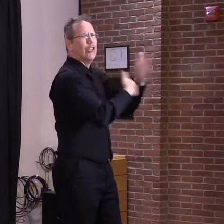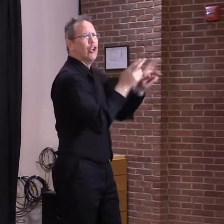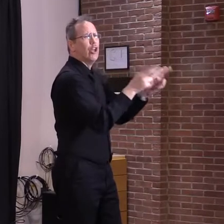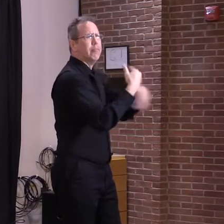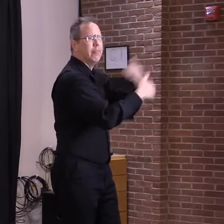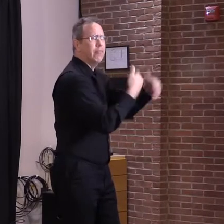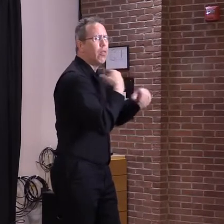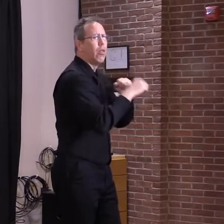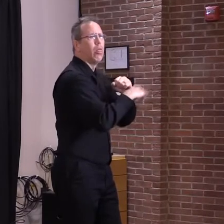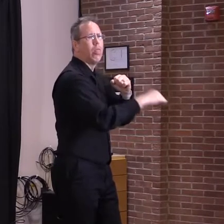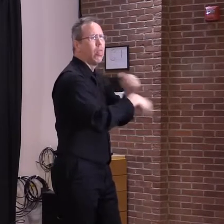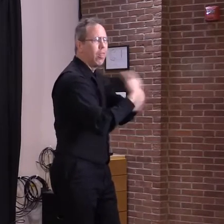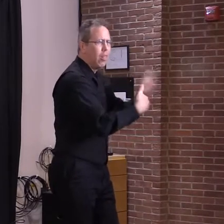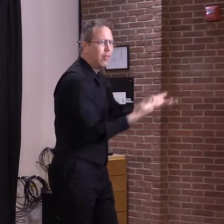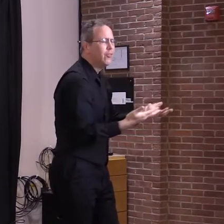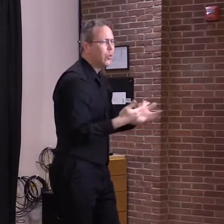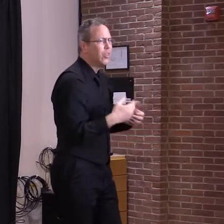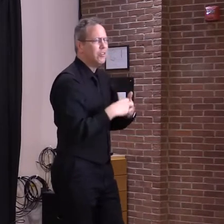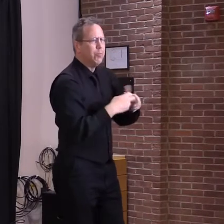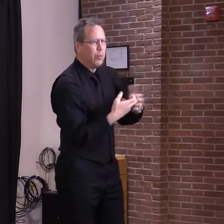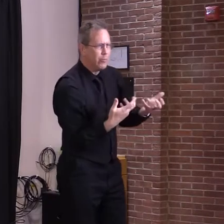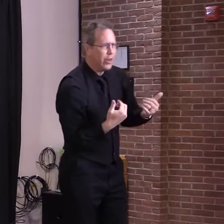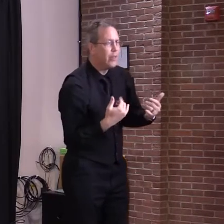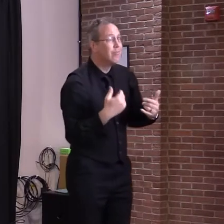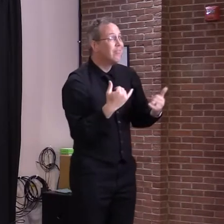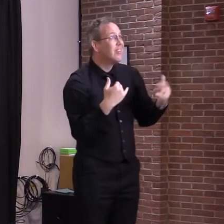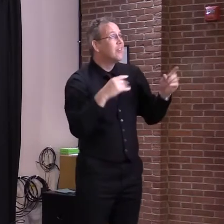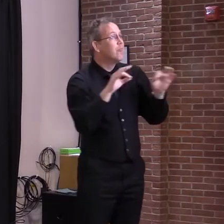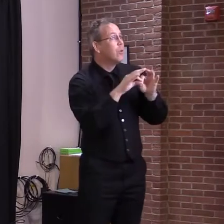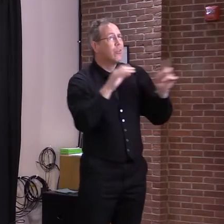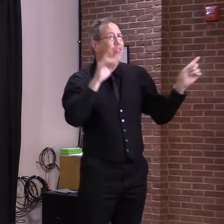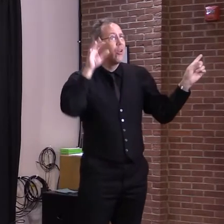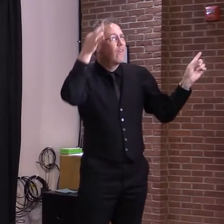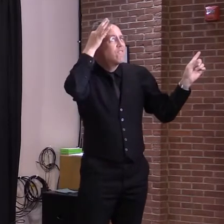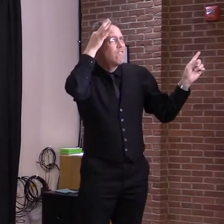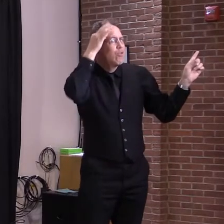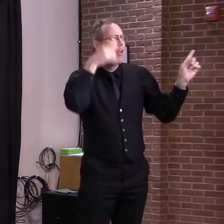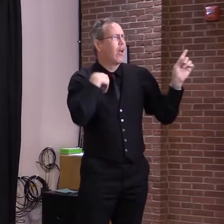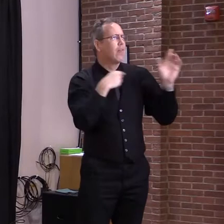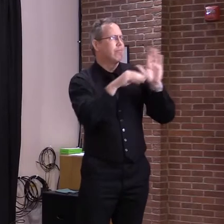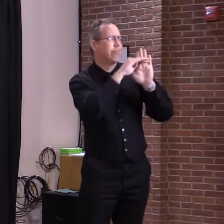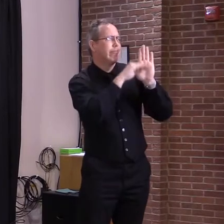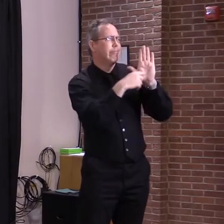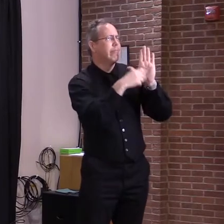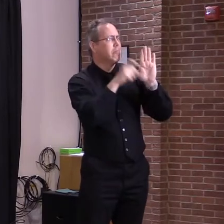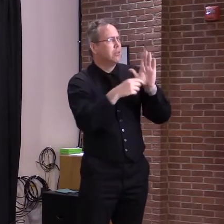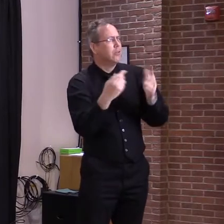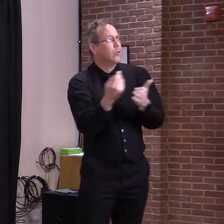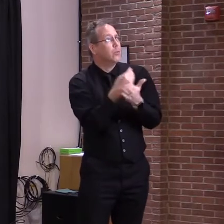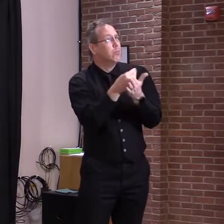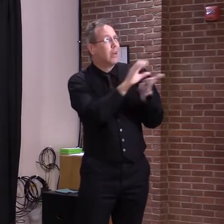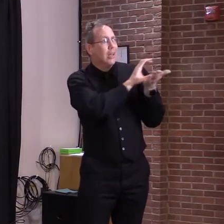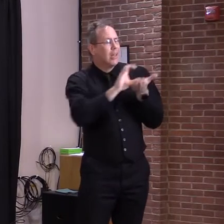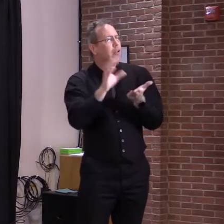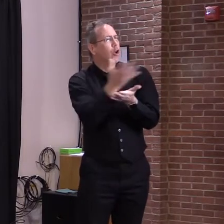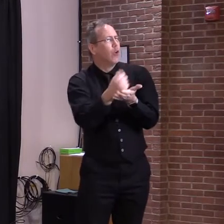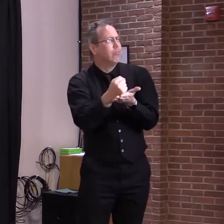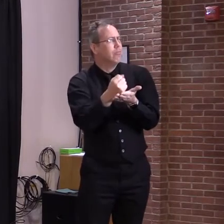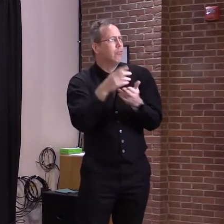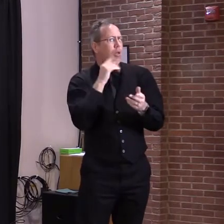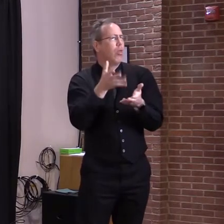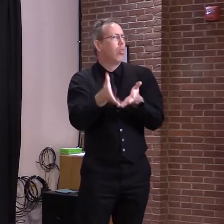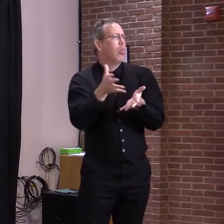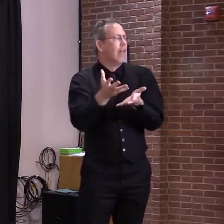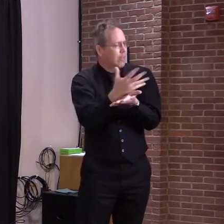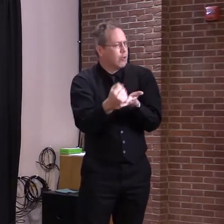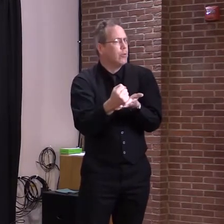important because the feds require us to spend it within a certain number of years. Unfortunately, the House didn't